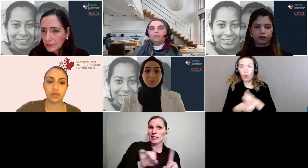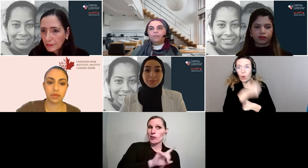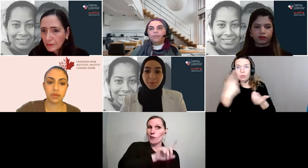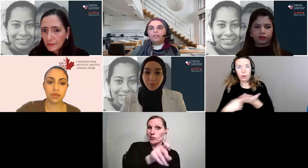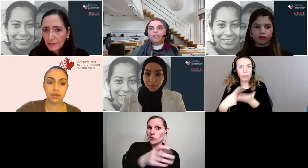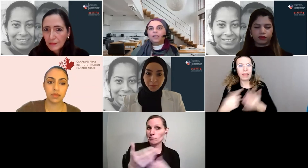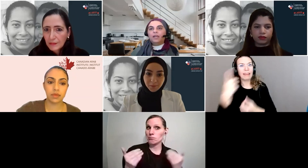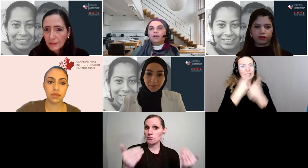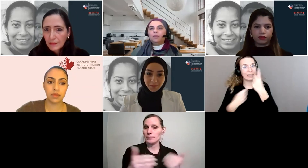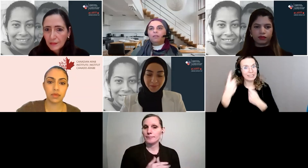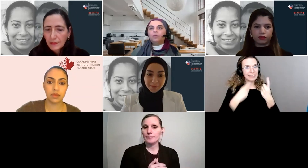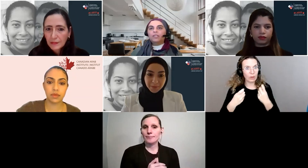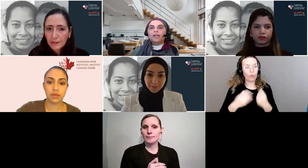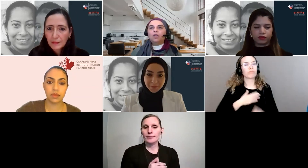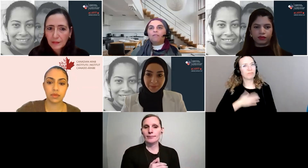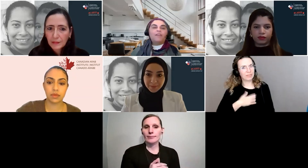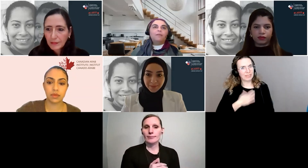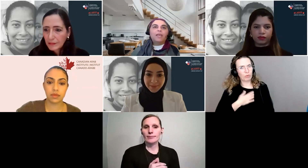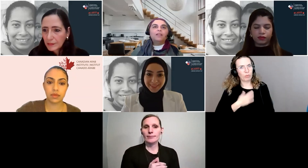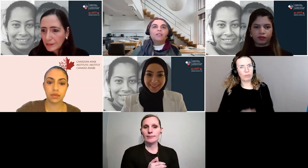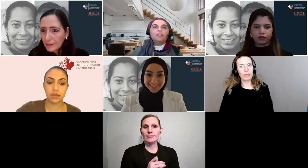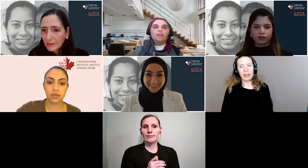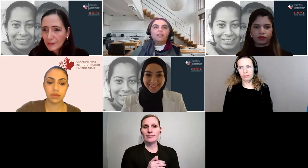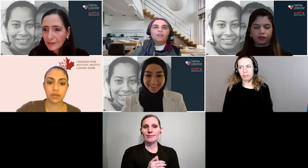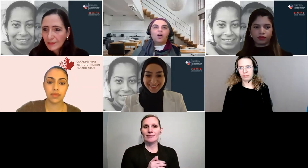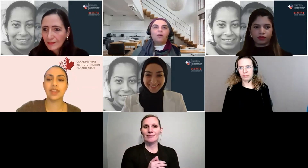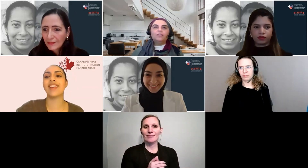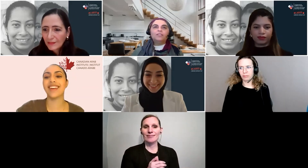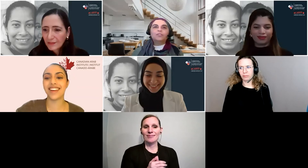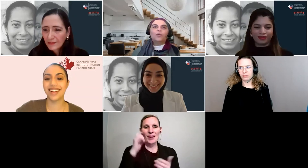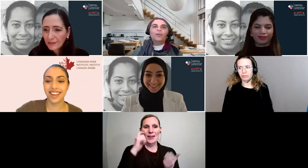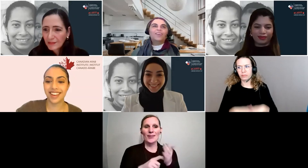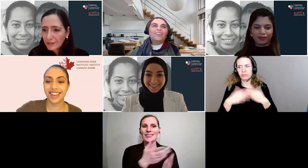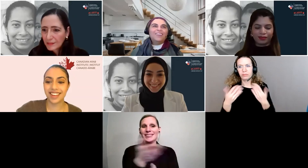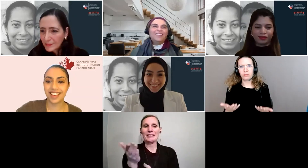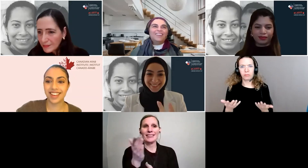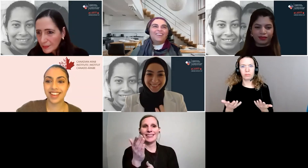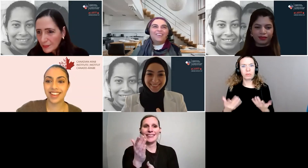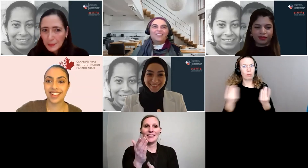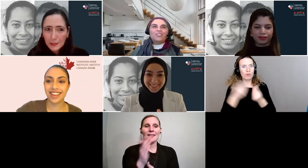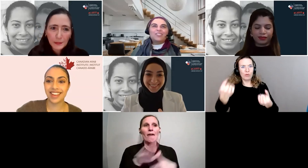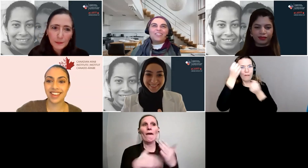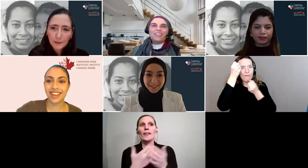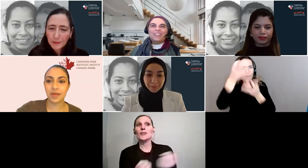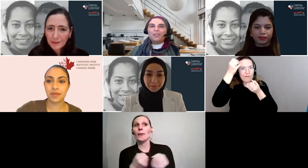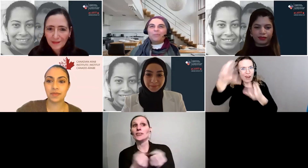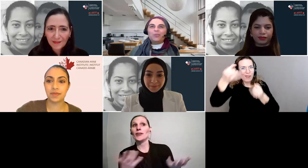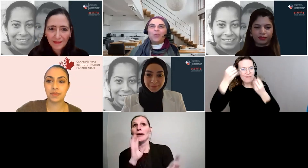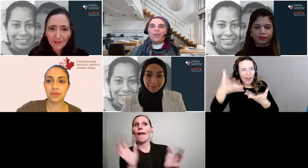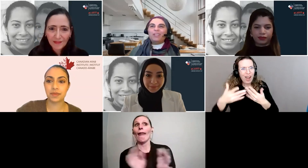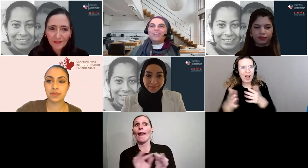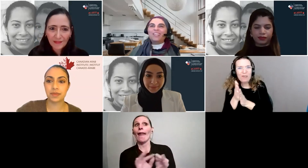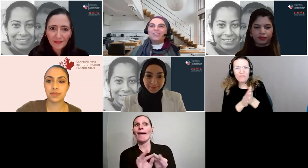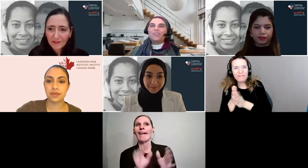ahead. I see everyone is getting a lot of fan mail in the comments, so just as a testament to